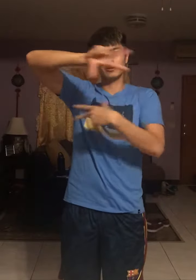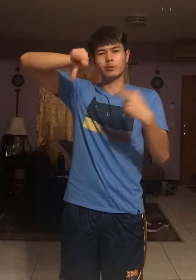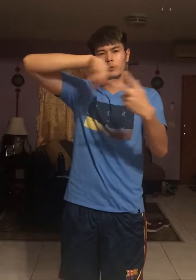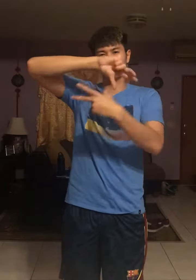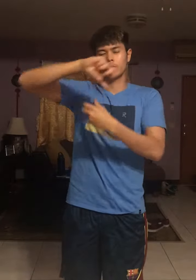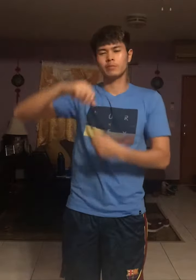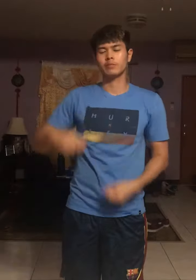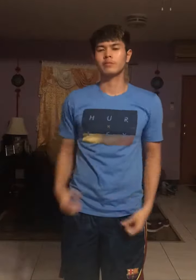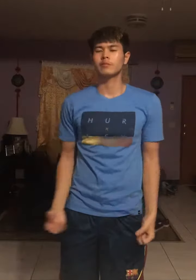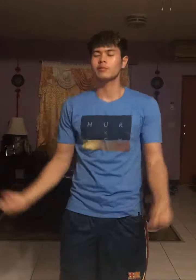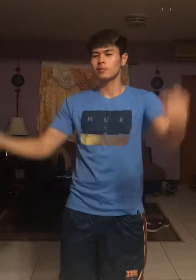Hey,